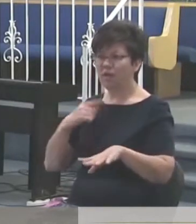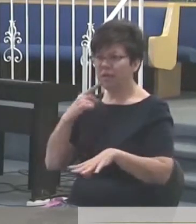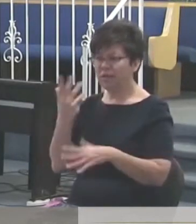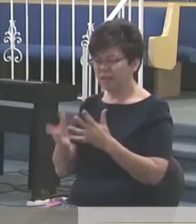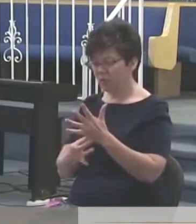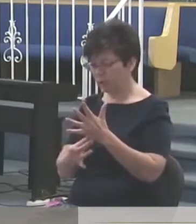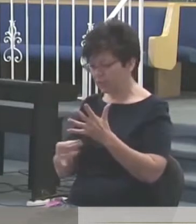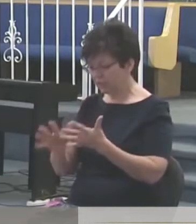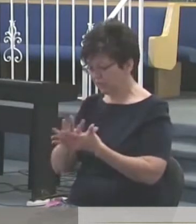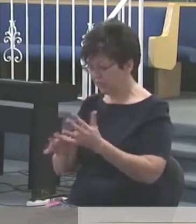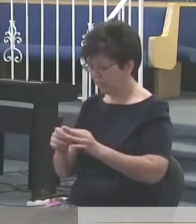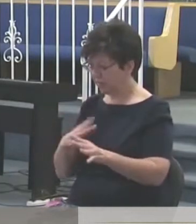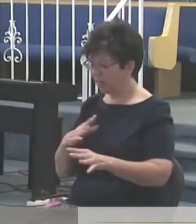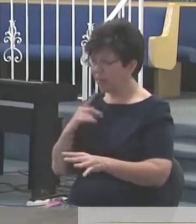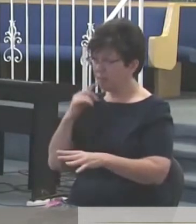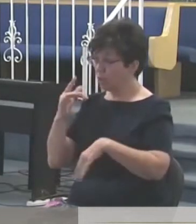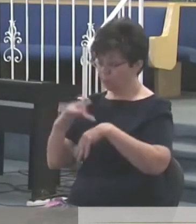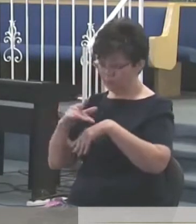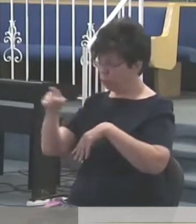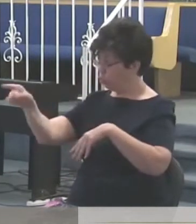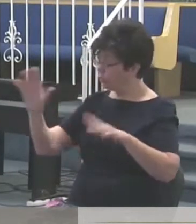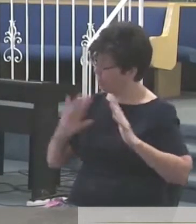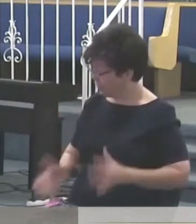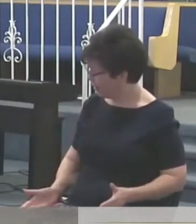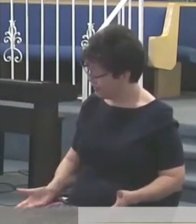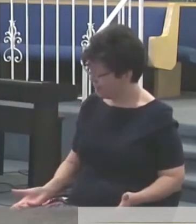fingers, long as they're not touching you.